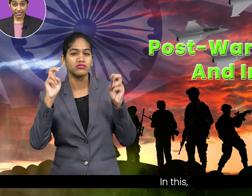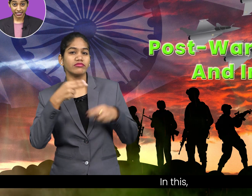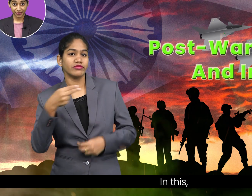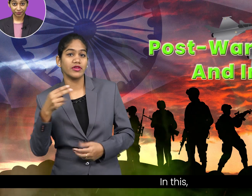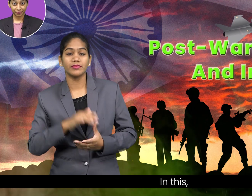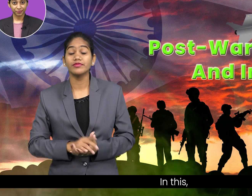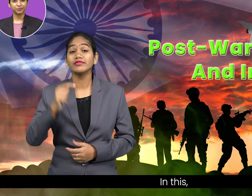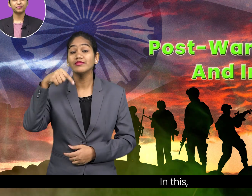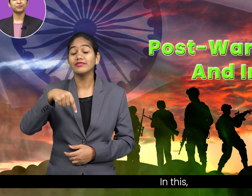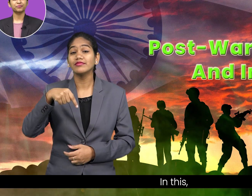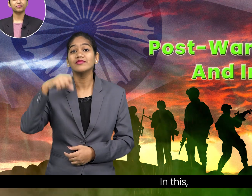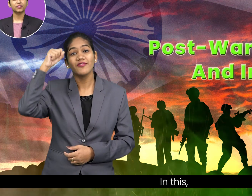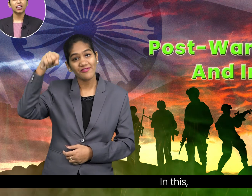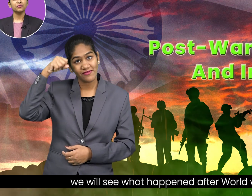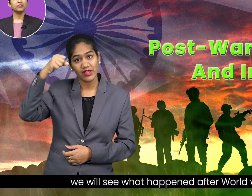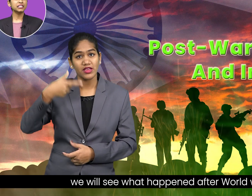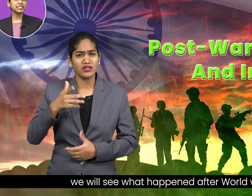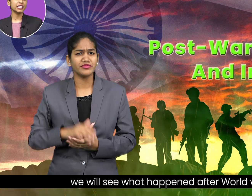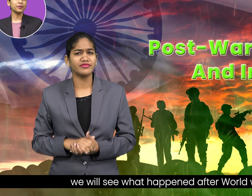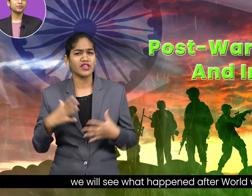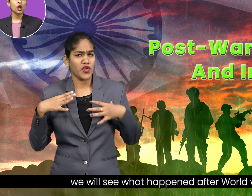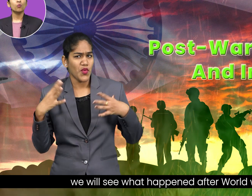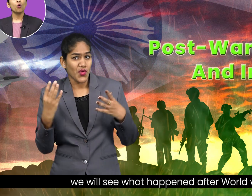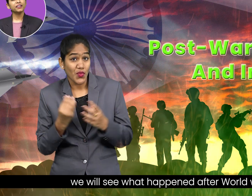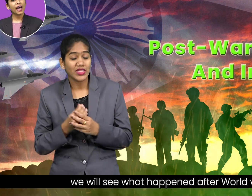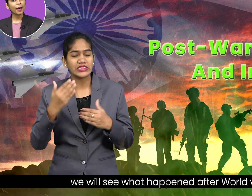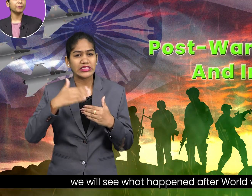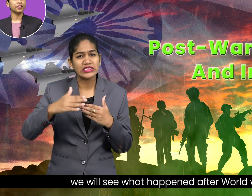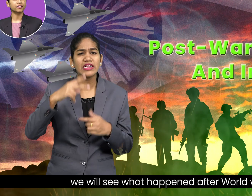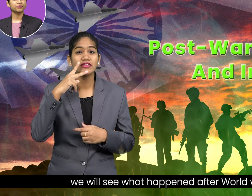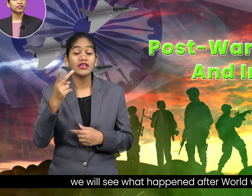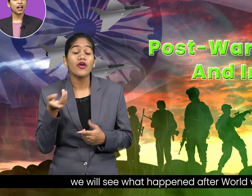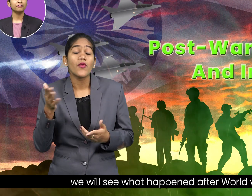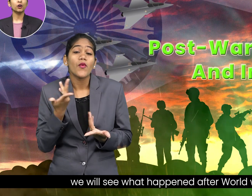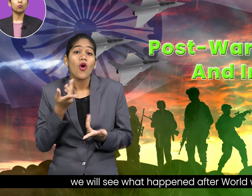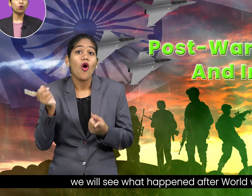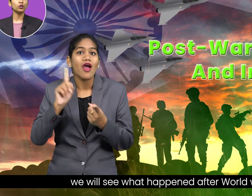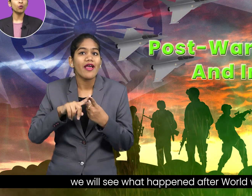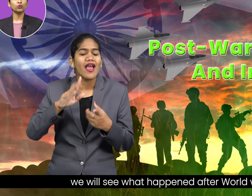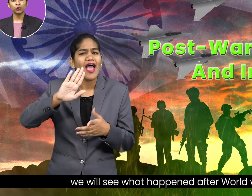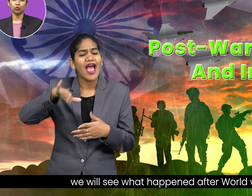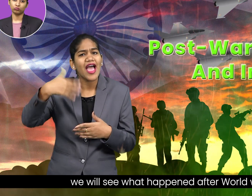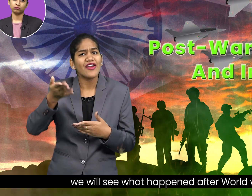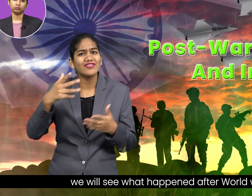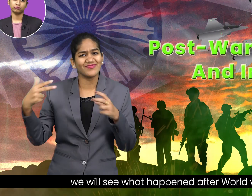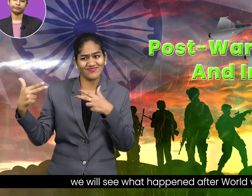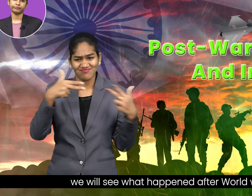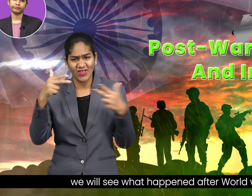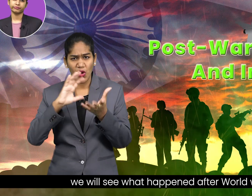In this, we will see what happened after World War II